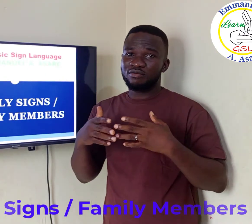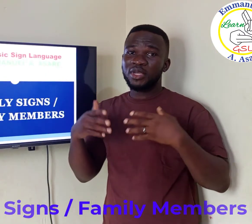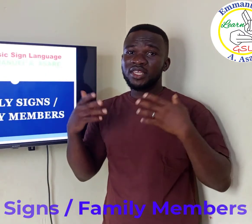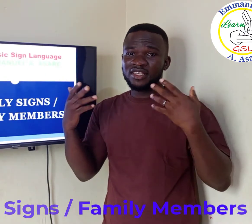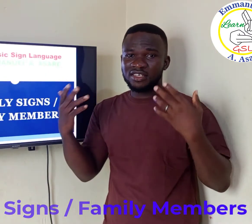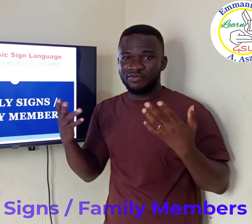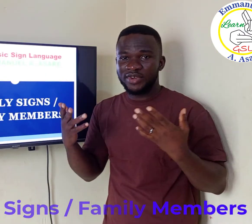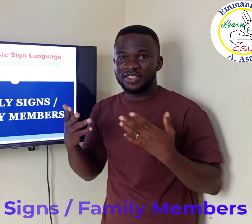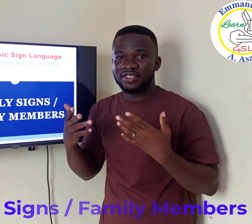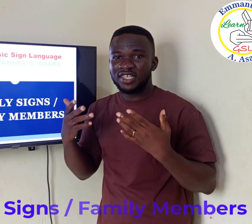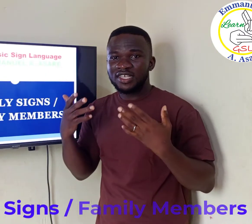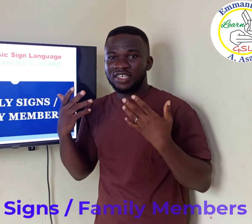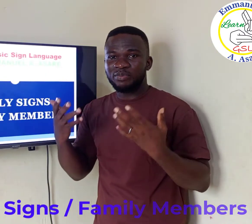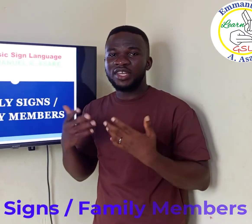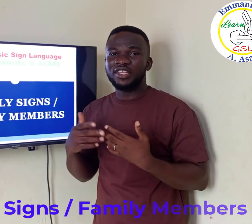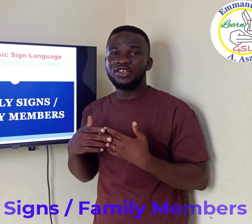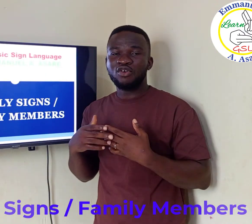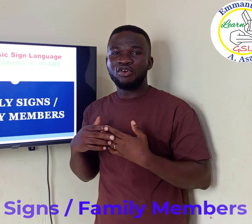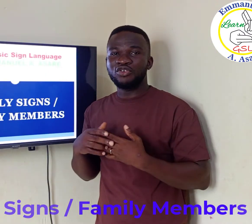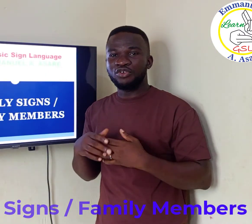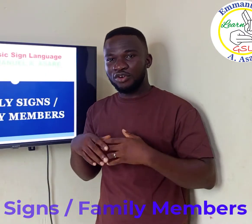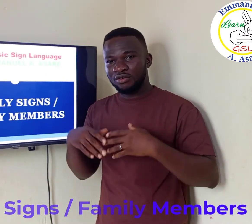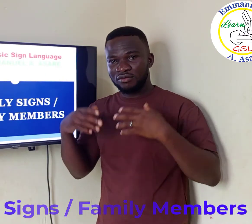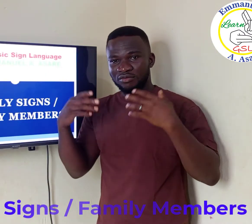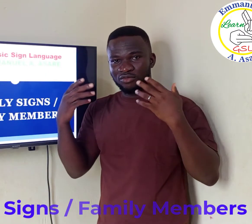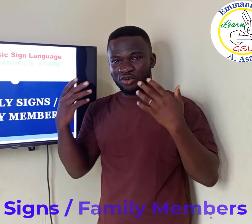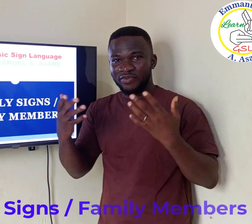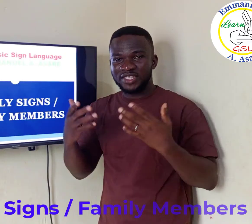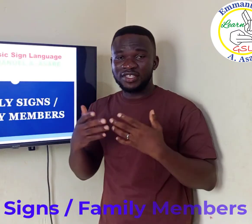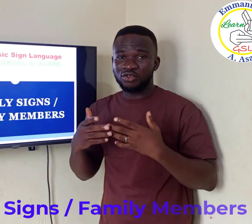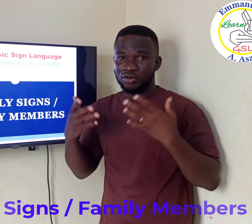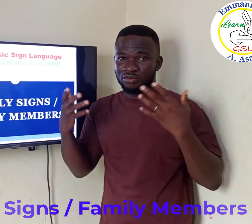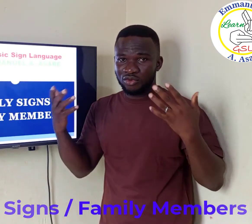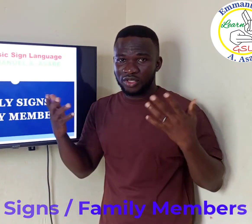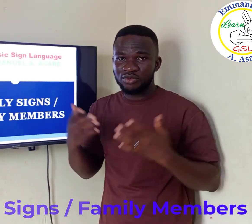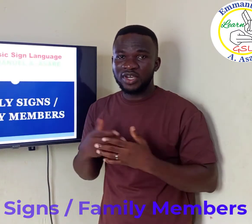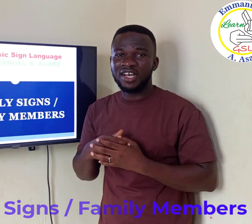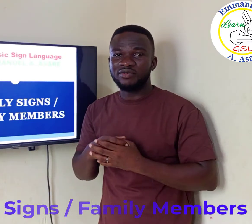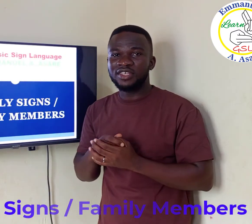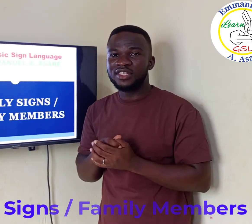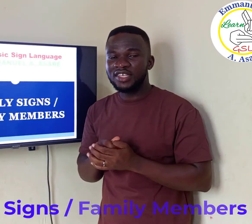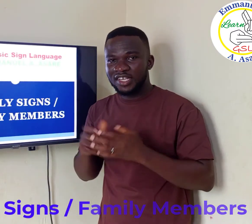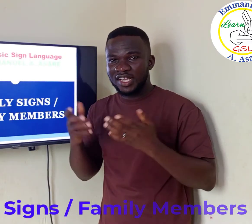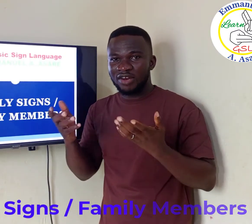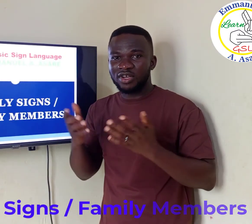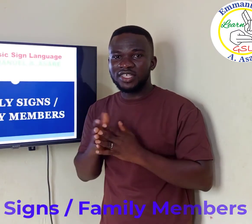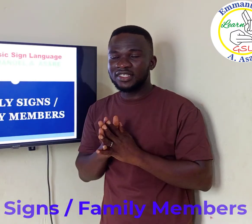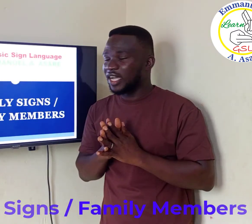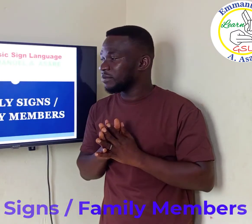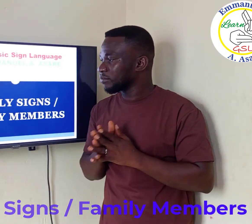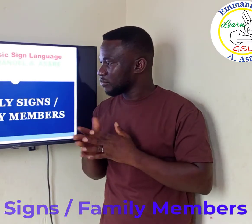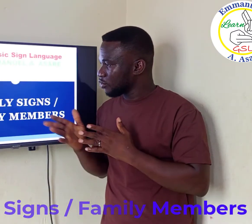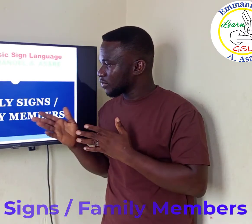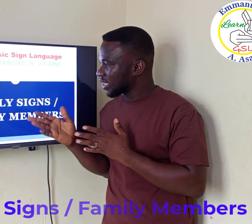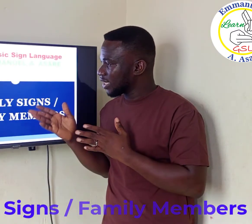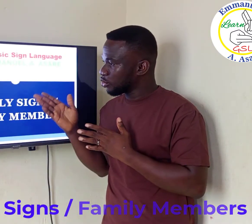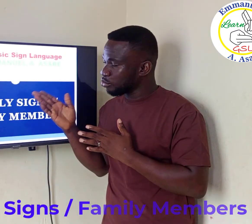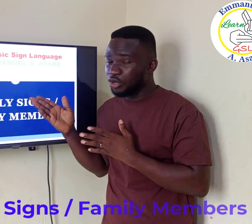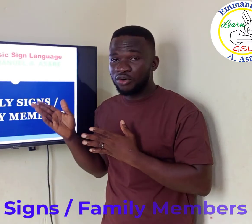be different depending on your conversation or what you are having around the time you sign tomorrow